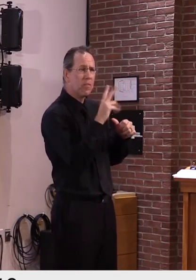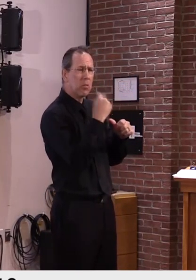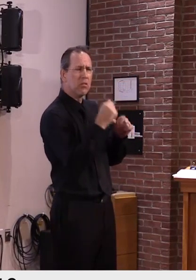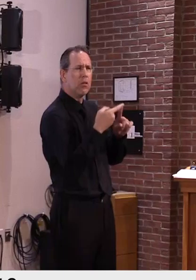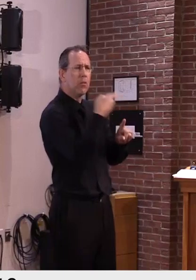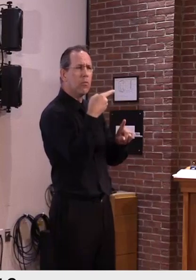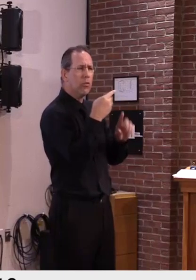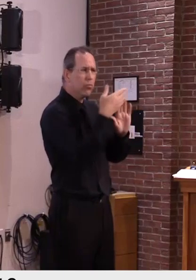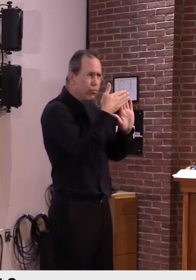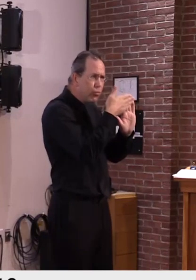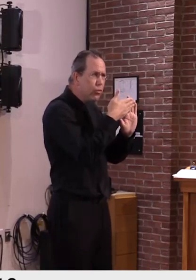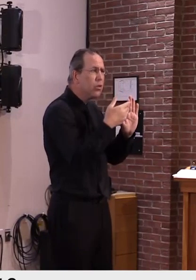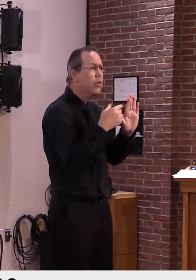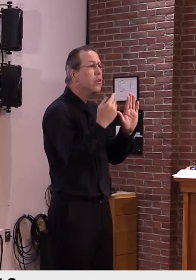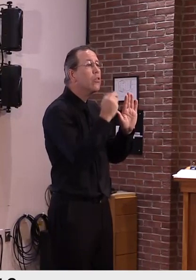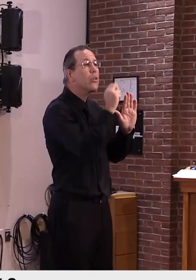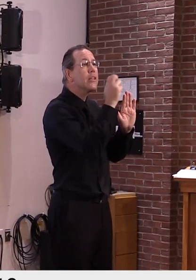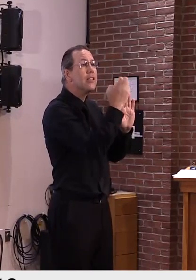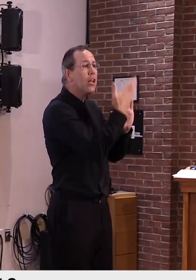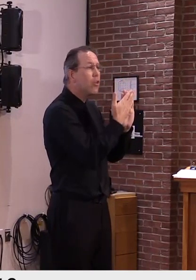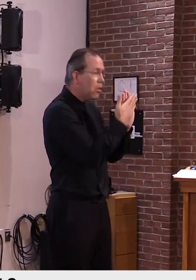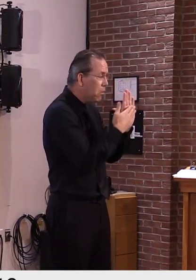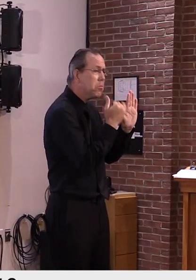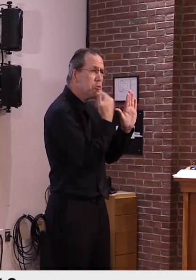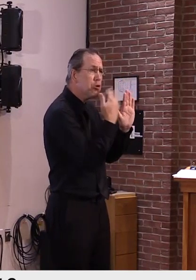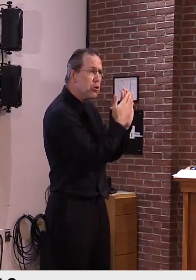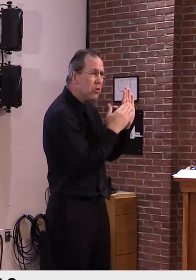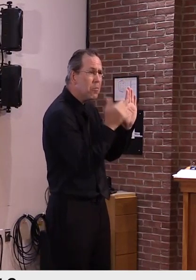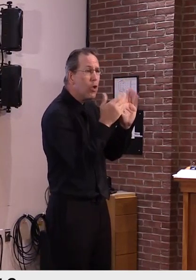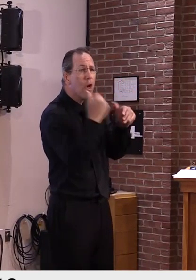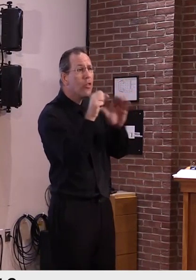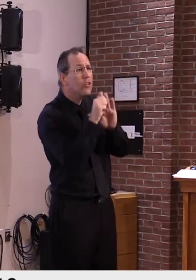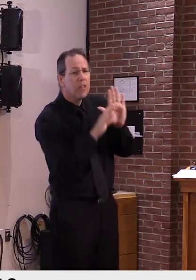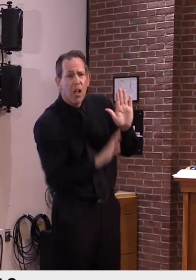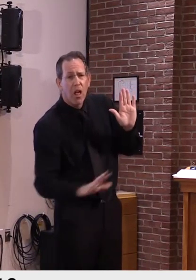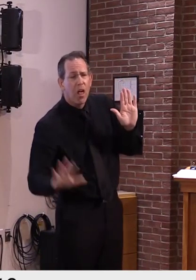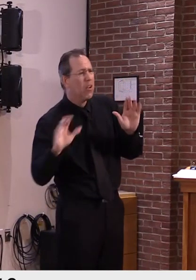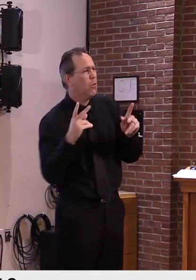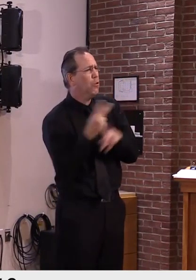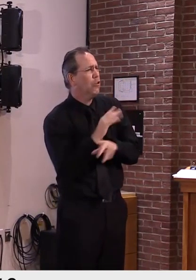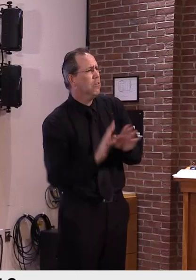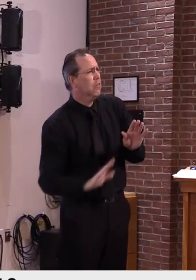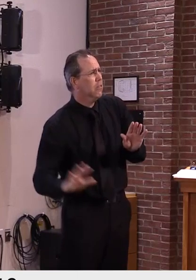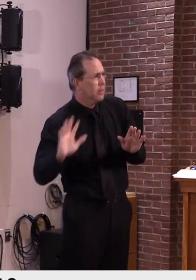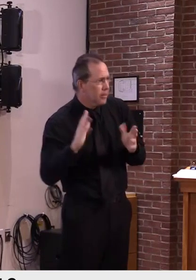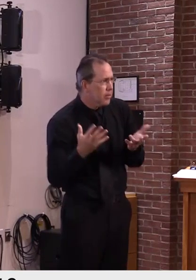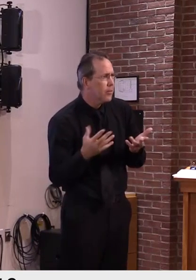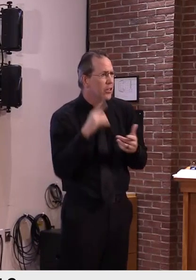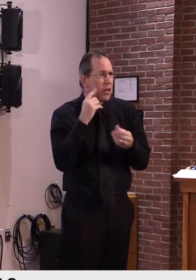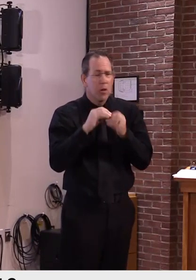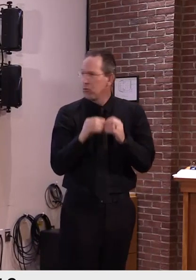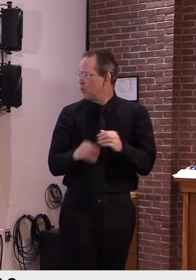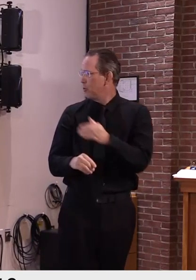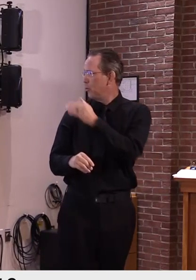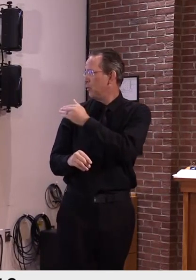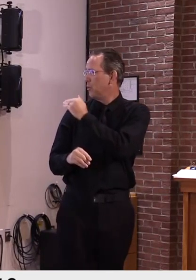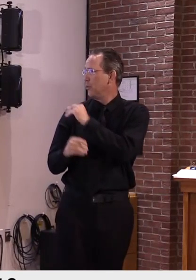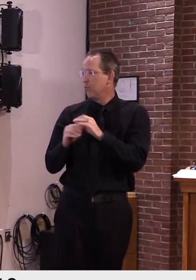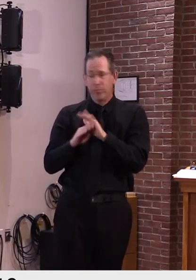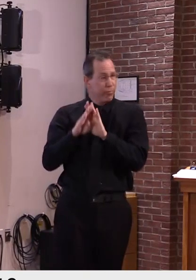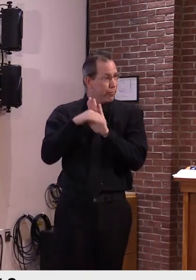rather strong. Turning to the national cases per day, I do want to point this chart out because you can see from last Friday we talked about a